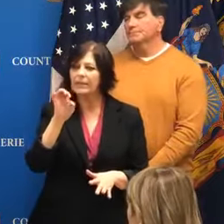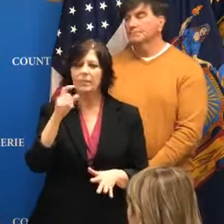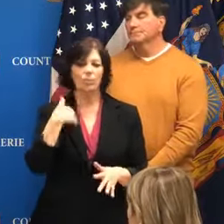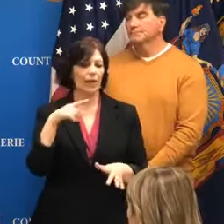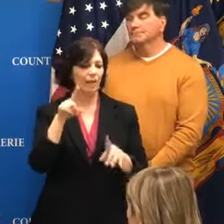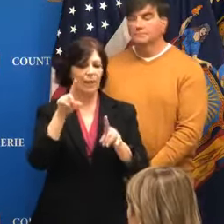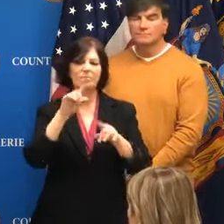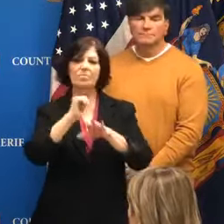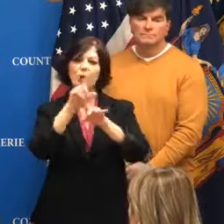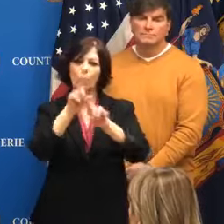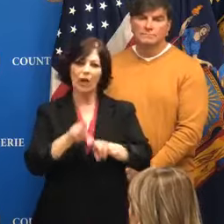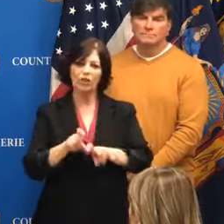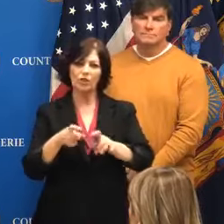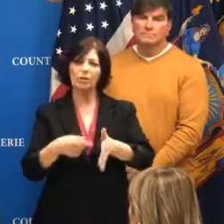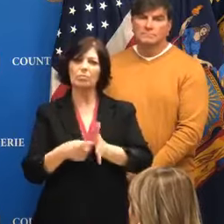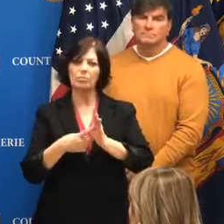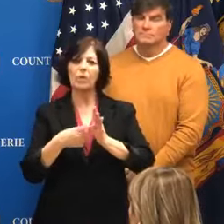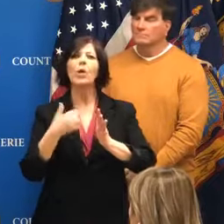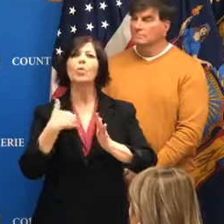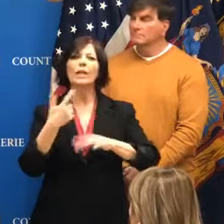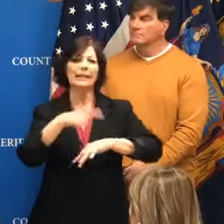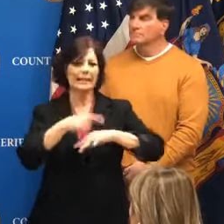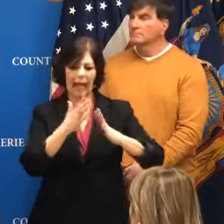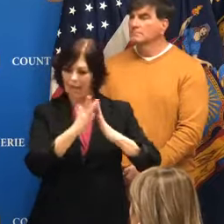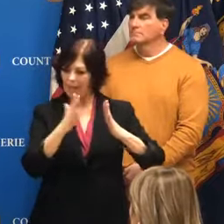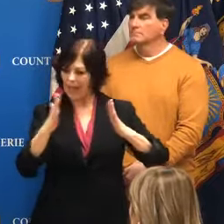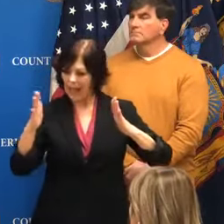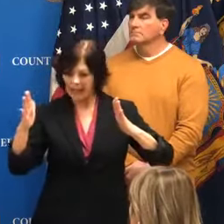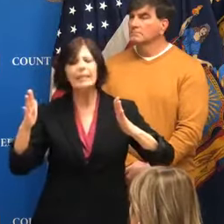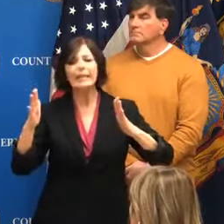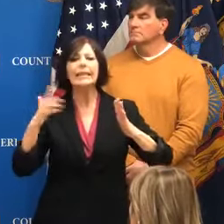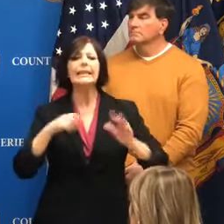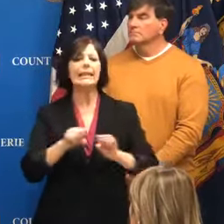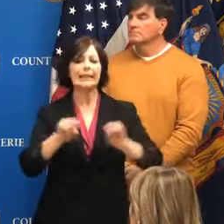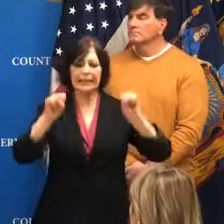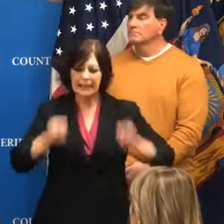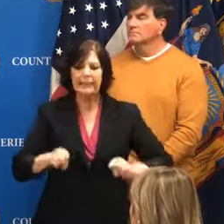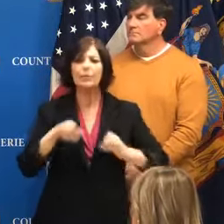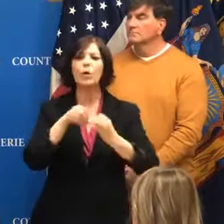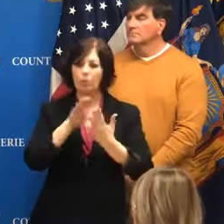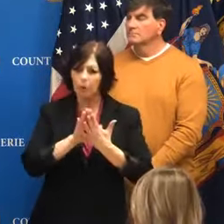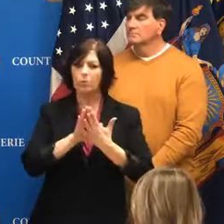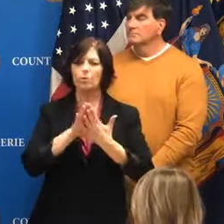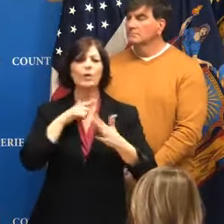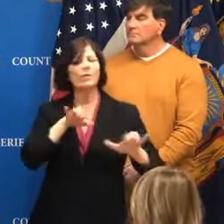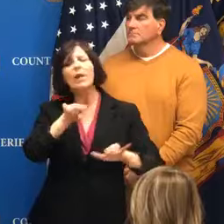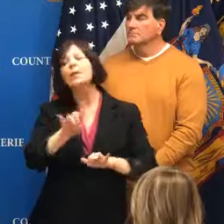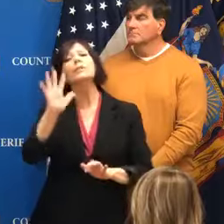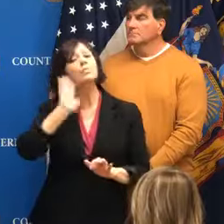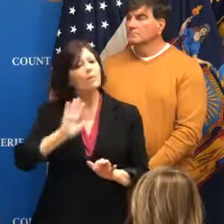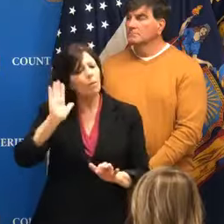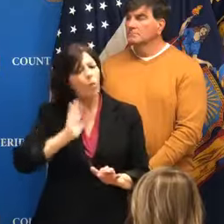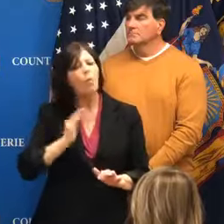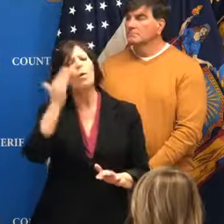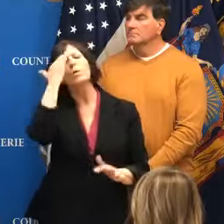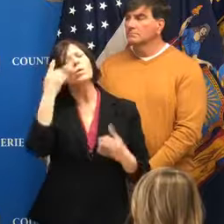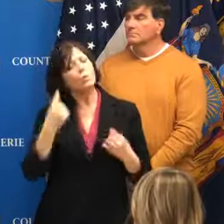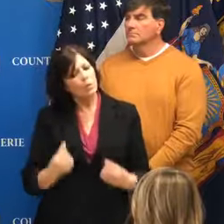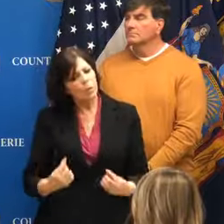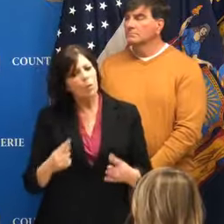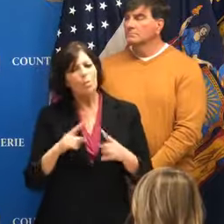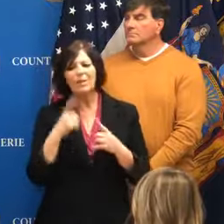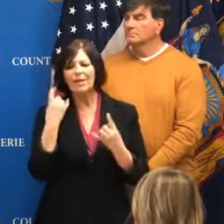questions we ask. We're put together a timeline, so it's a very systemized approach. Again, we've done this before. We know what to do. It's